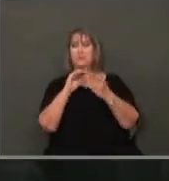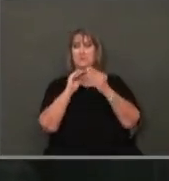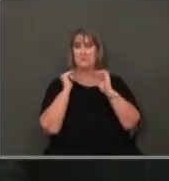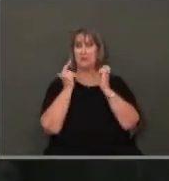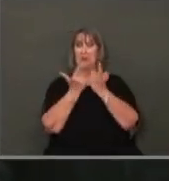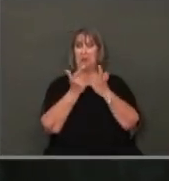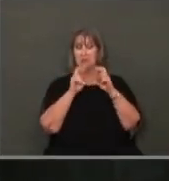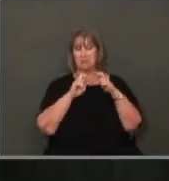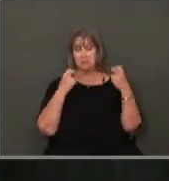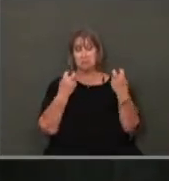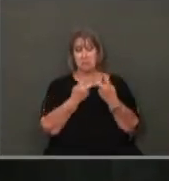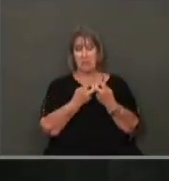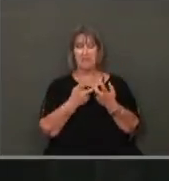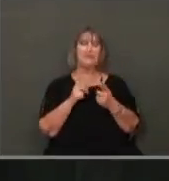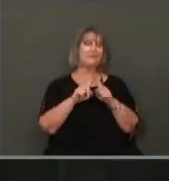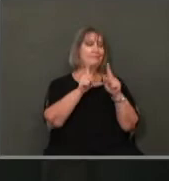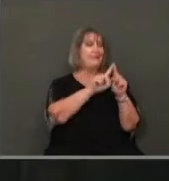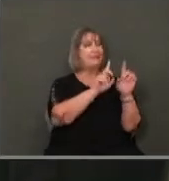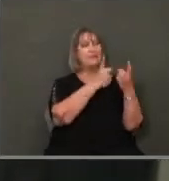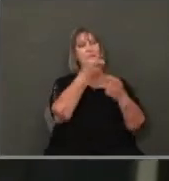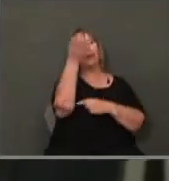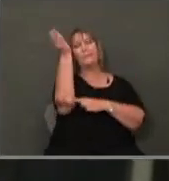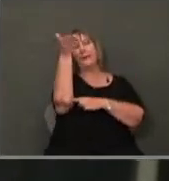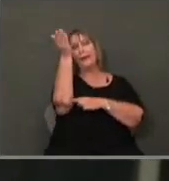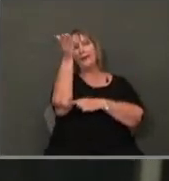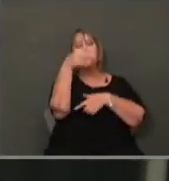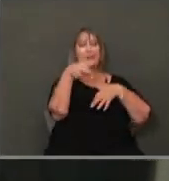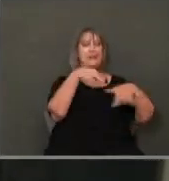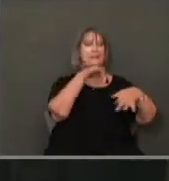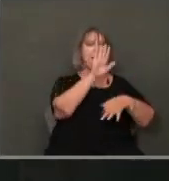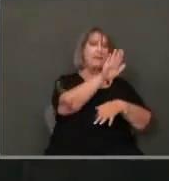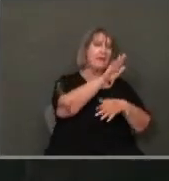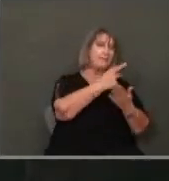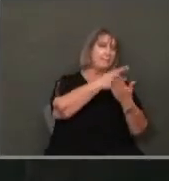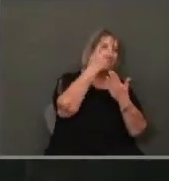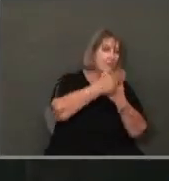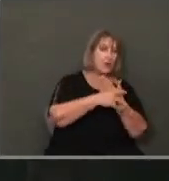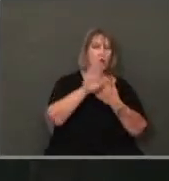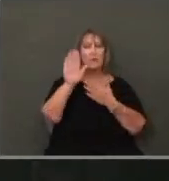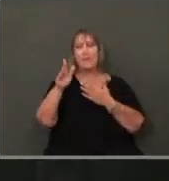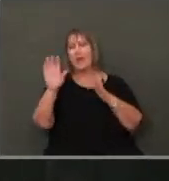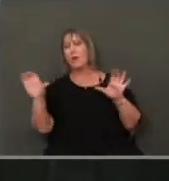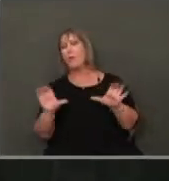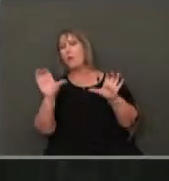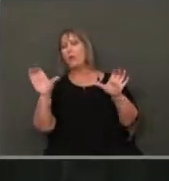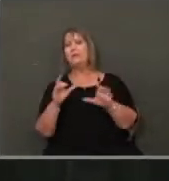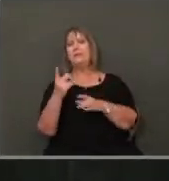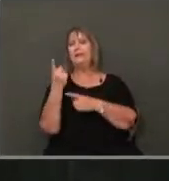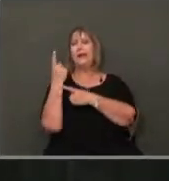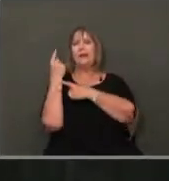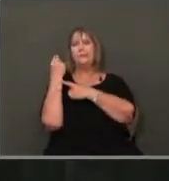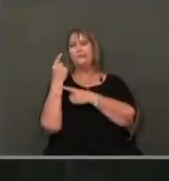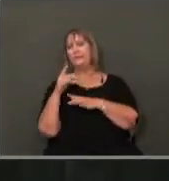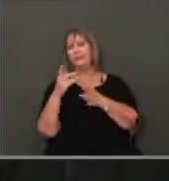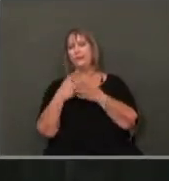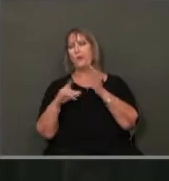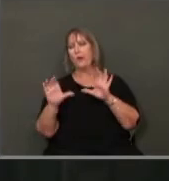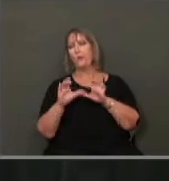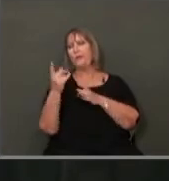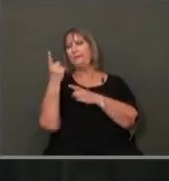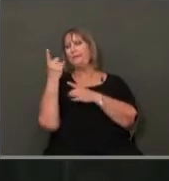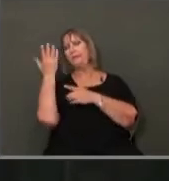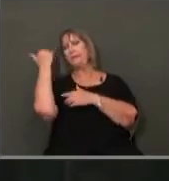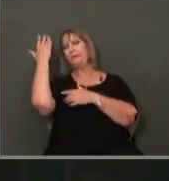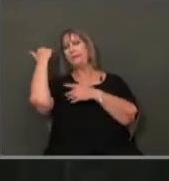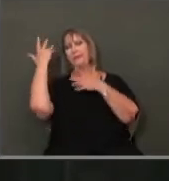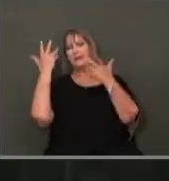where we get different presentations from different departments, and we talk about, this is what we did in 2022. This is how San Antonio is different.